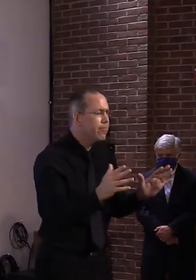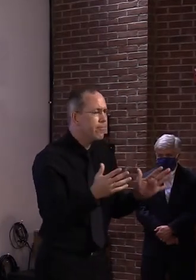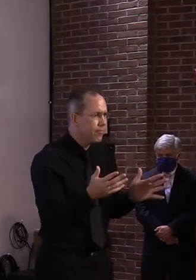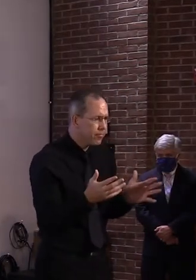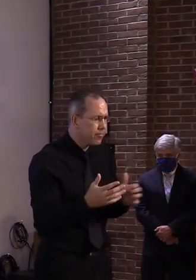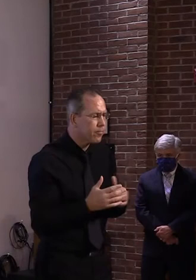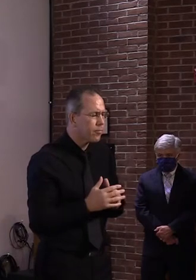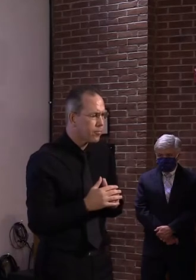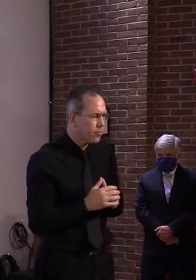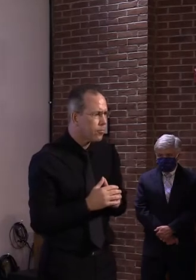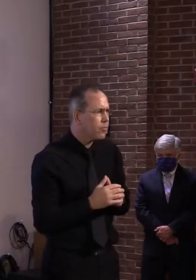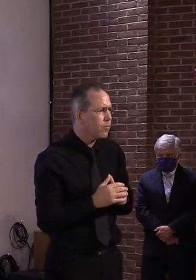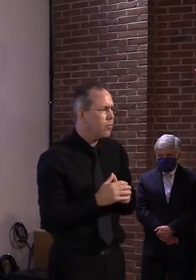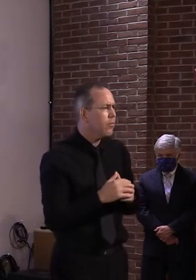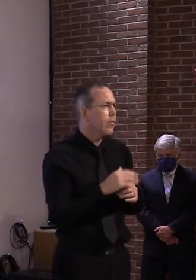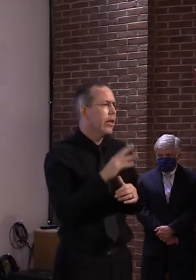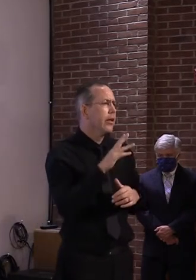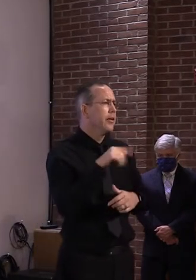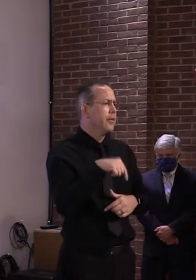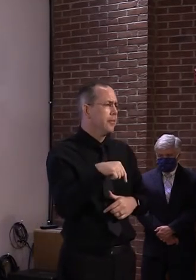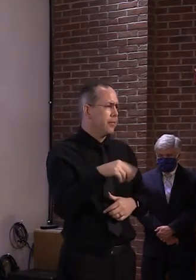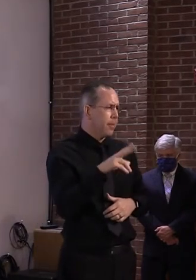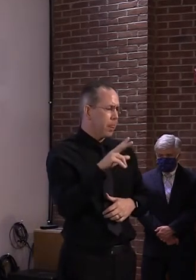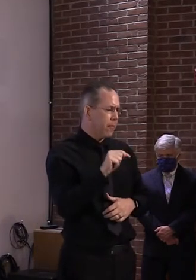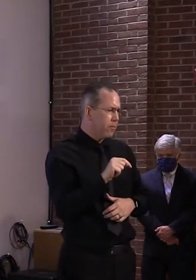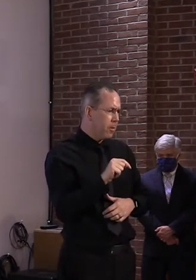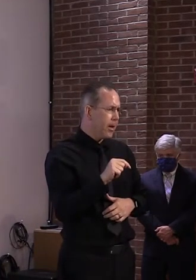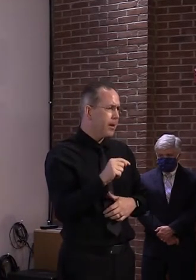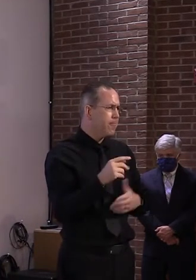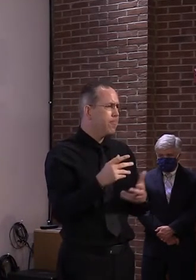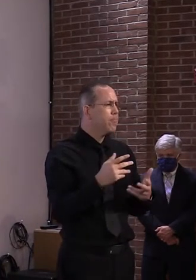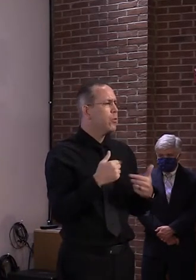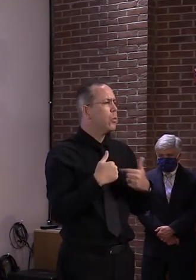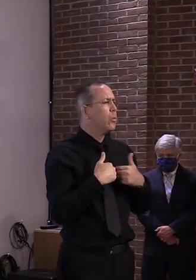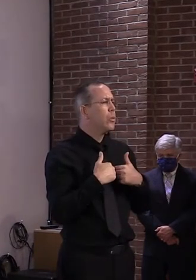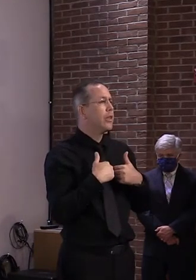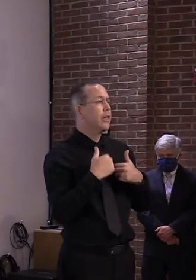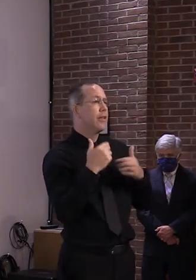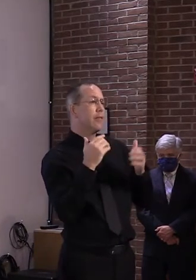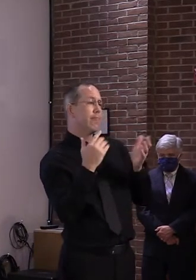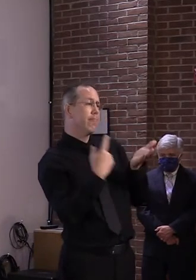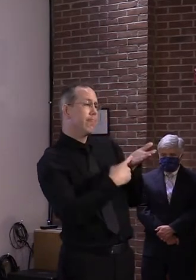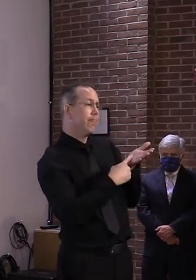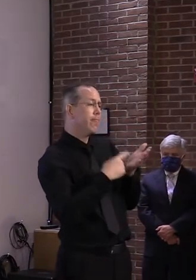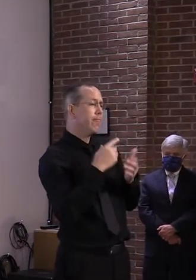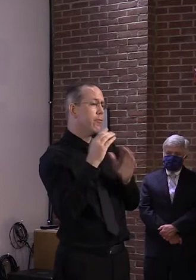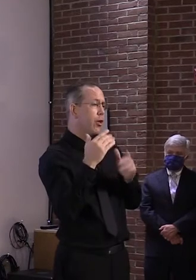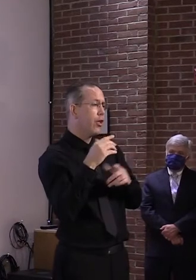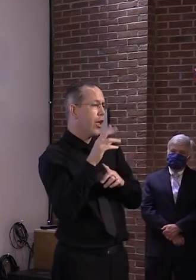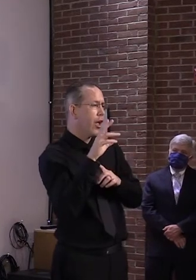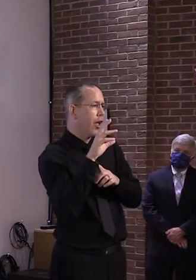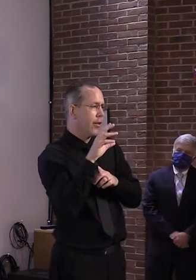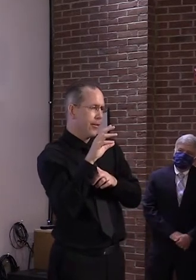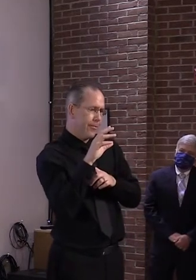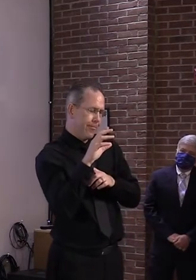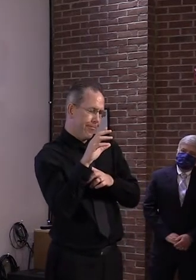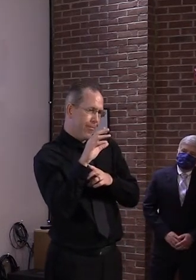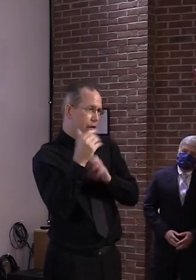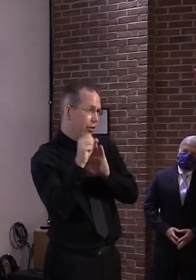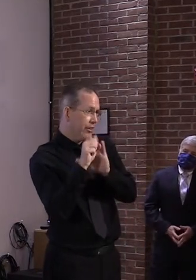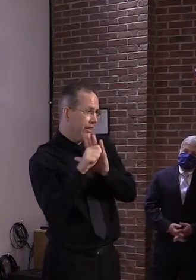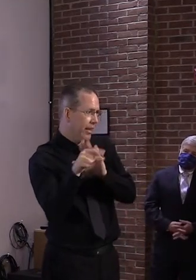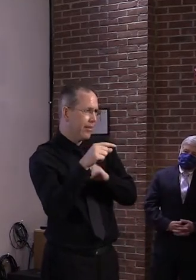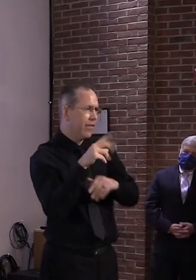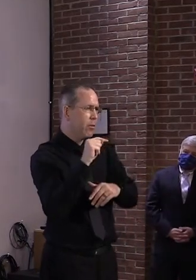fourth lowest number of cases in the nation right now, and we have been consistently.